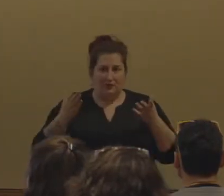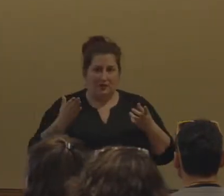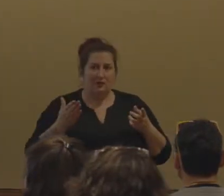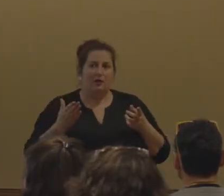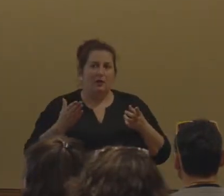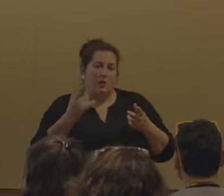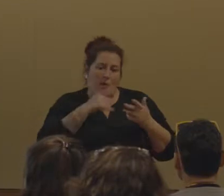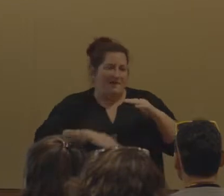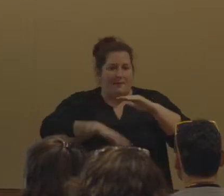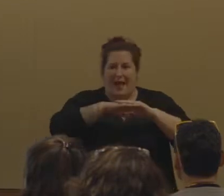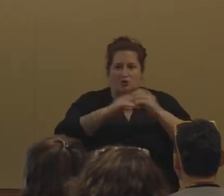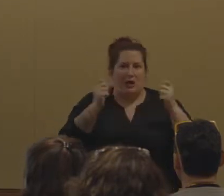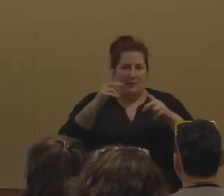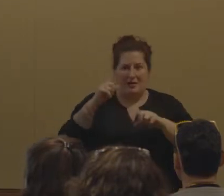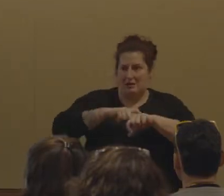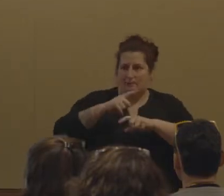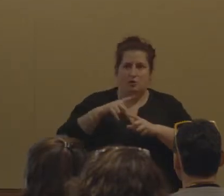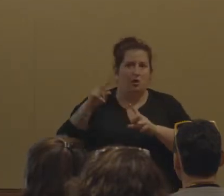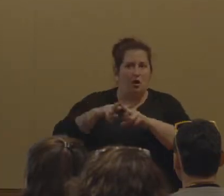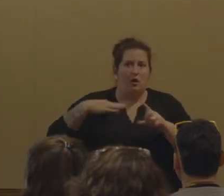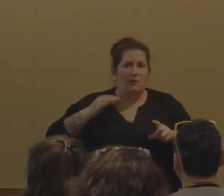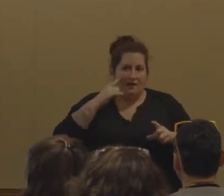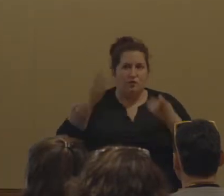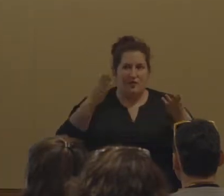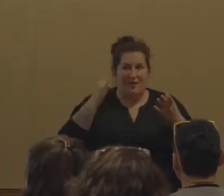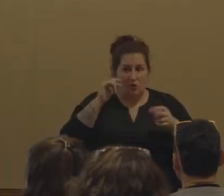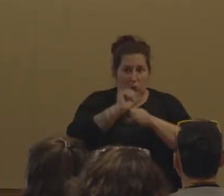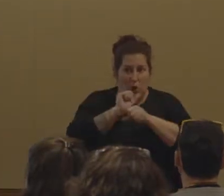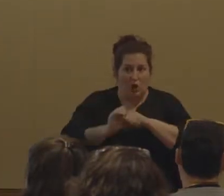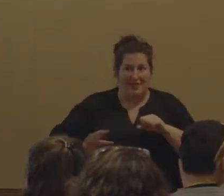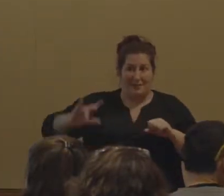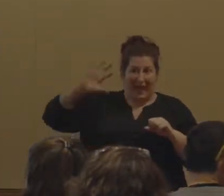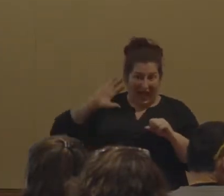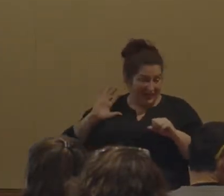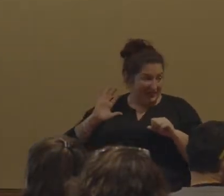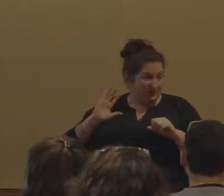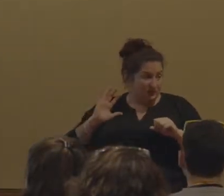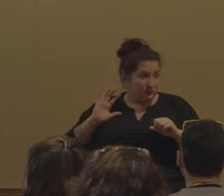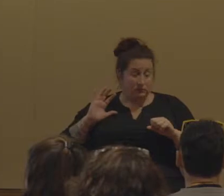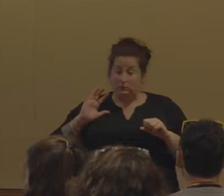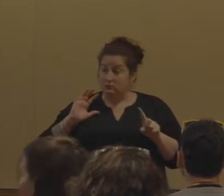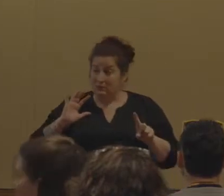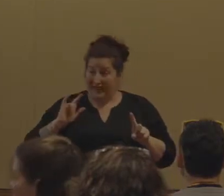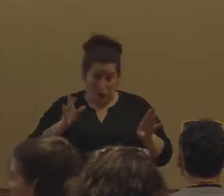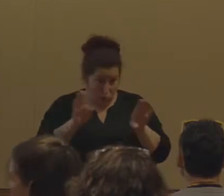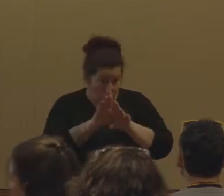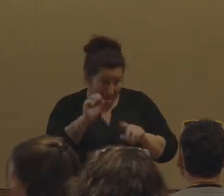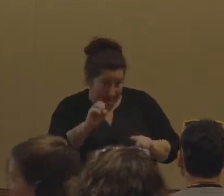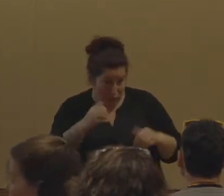cap on how many times you can apply for services. So if you've worked with us in the past and you had a job and we closed the